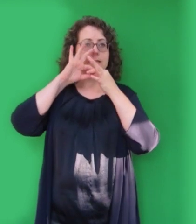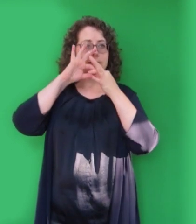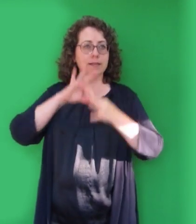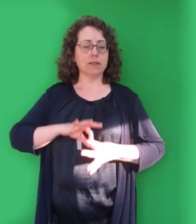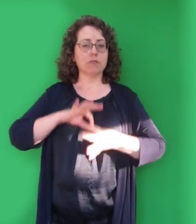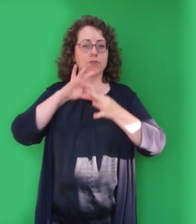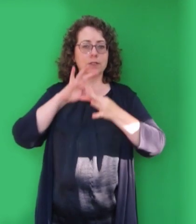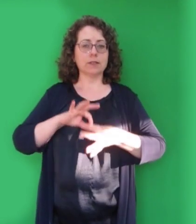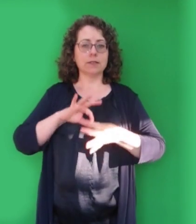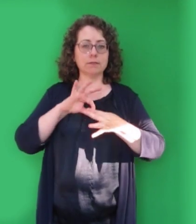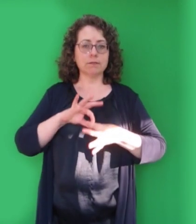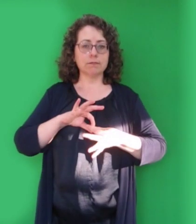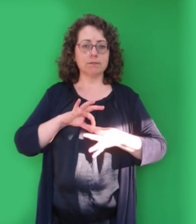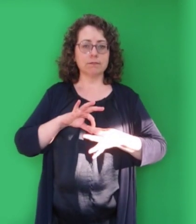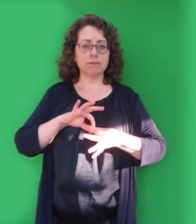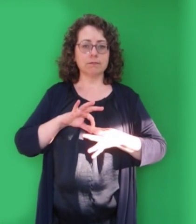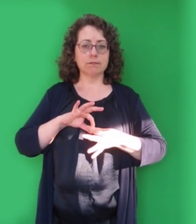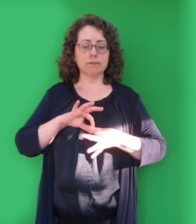Centering.